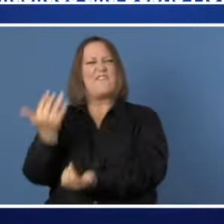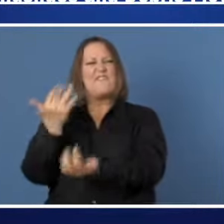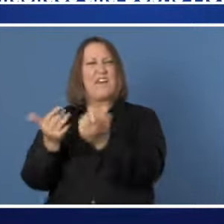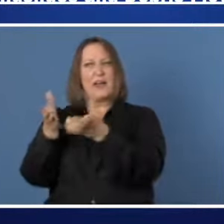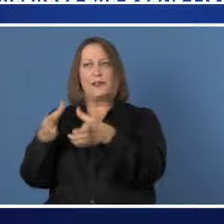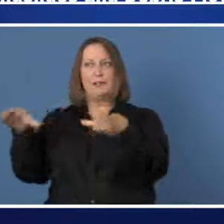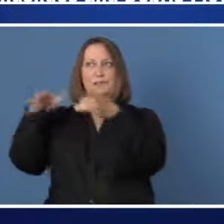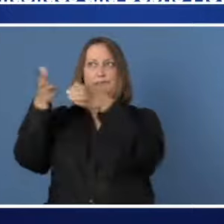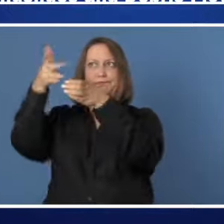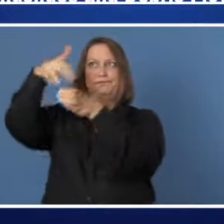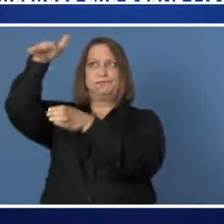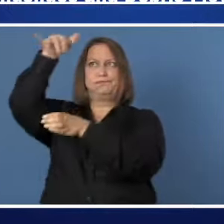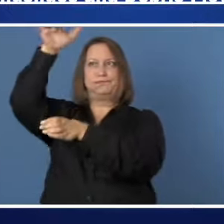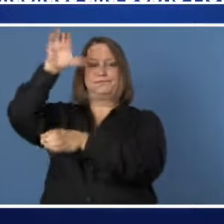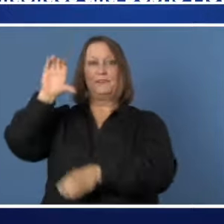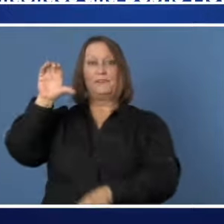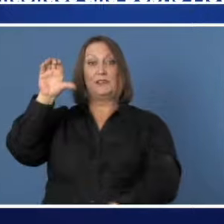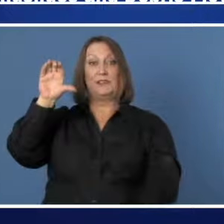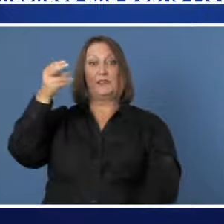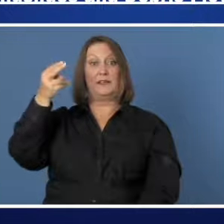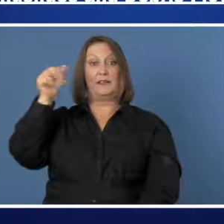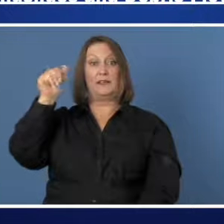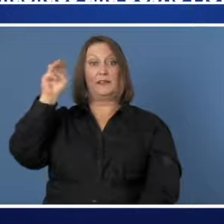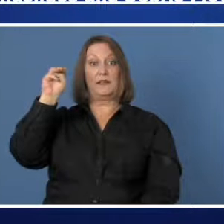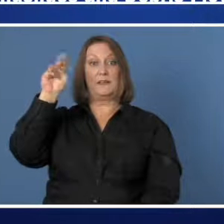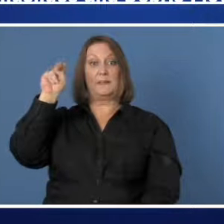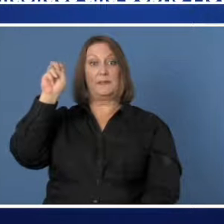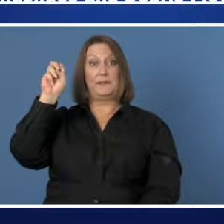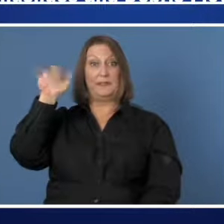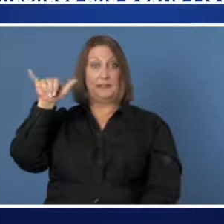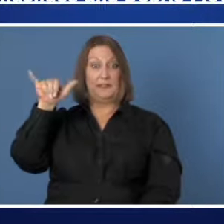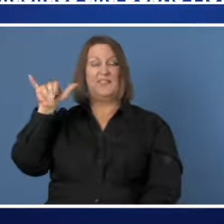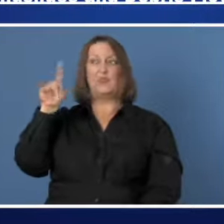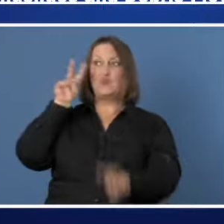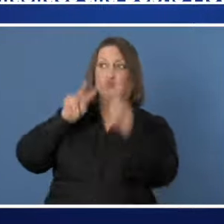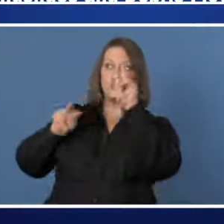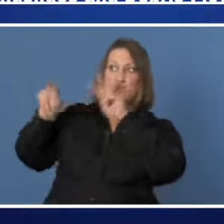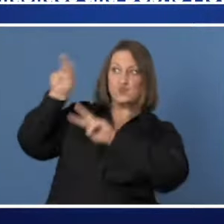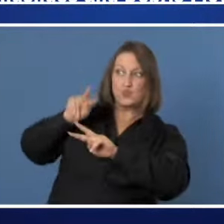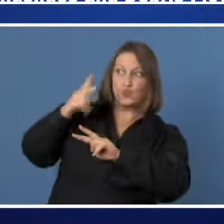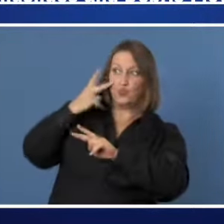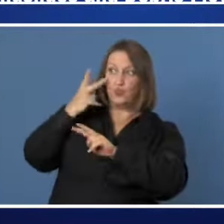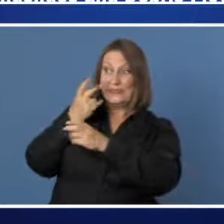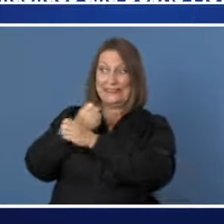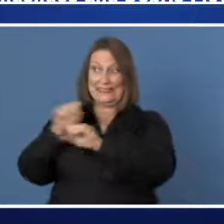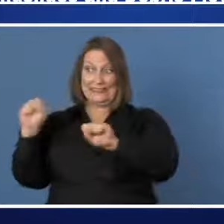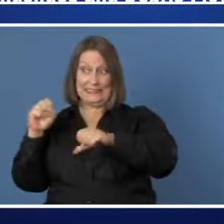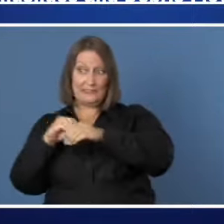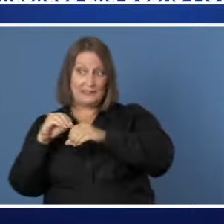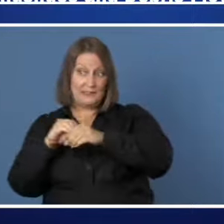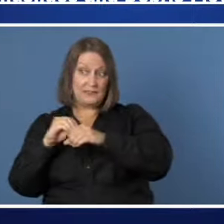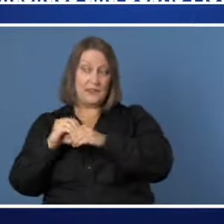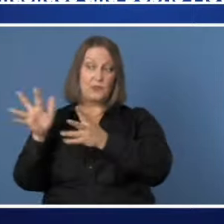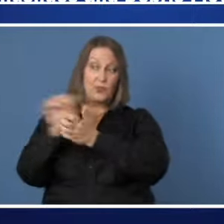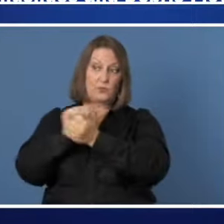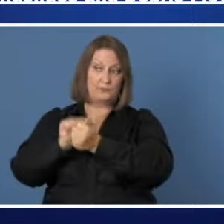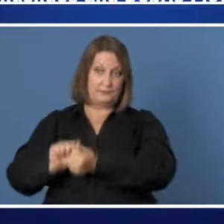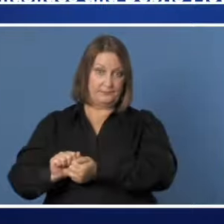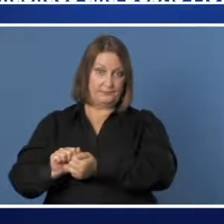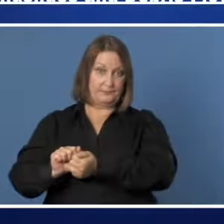Damage to foundations, chimneys, or surrounding land may help you assess the safety of